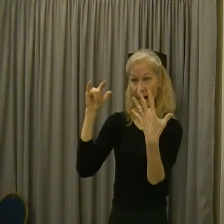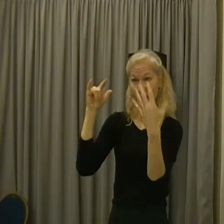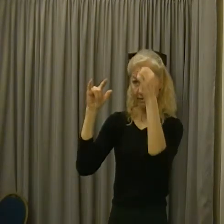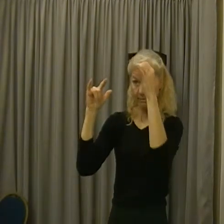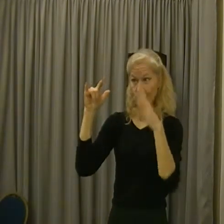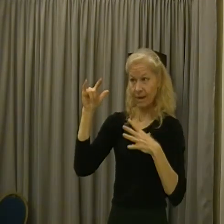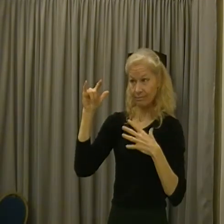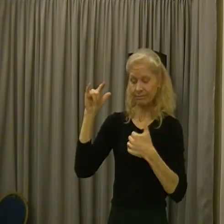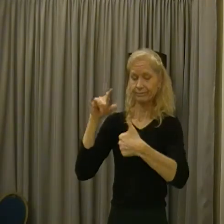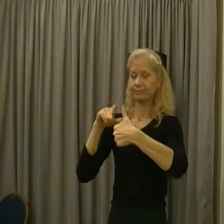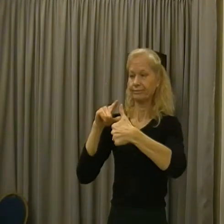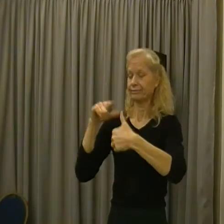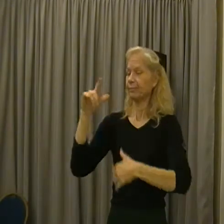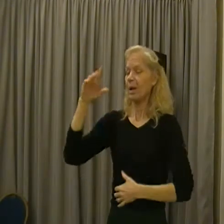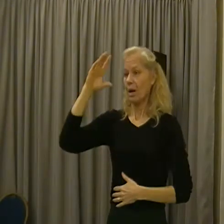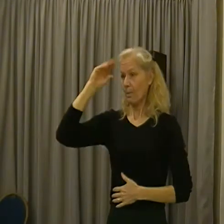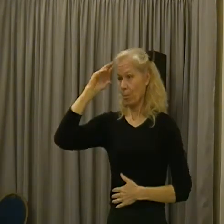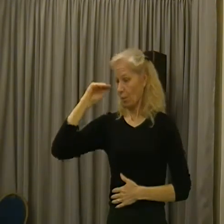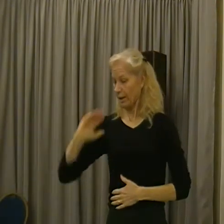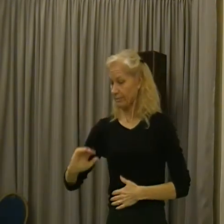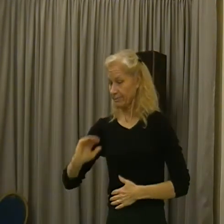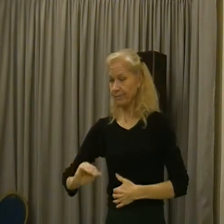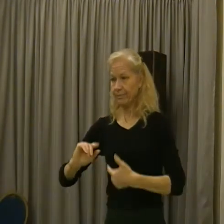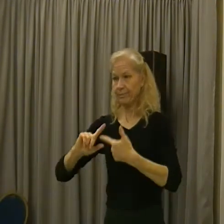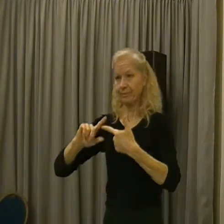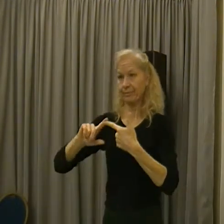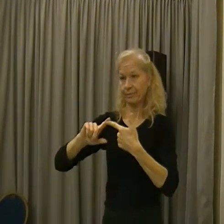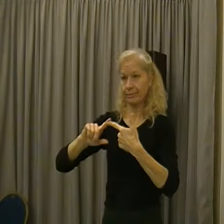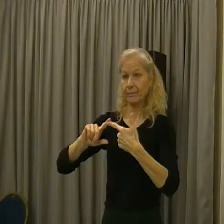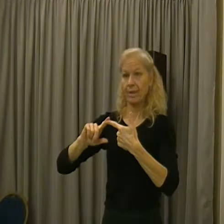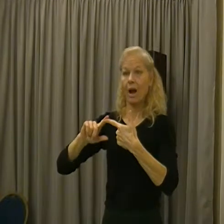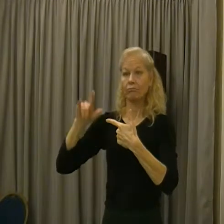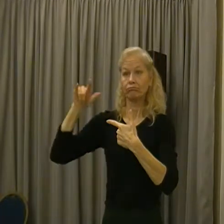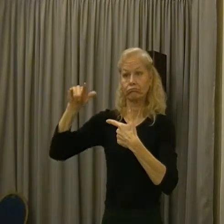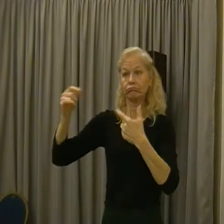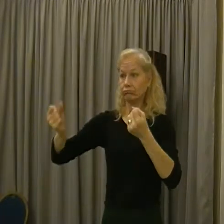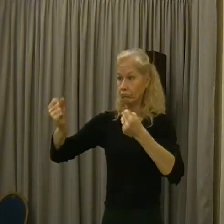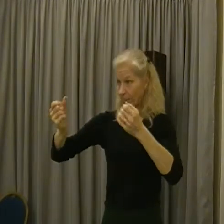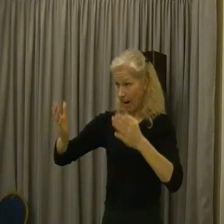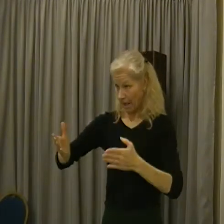doctor, the pilot, and a lawyer.